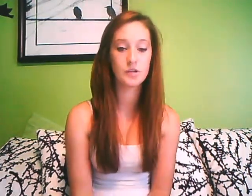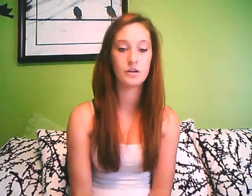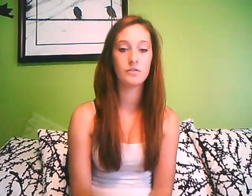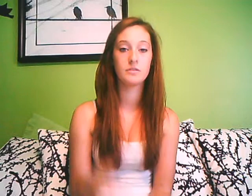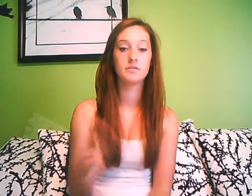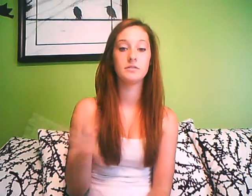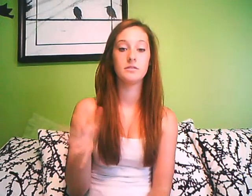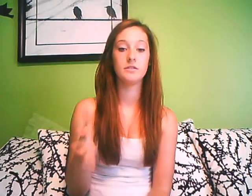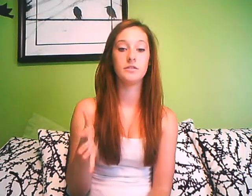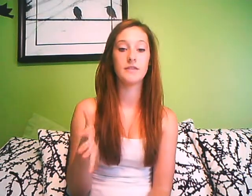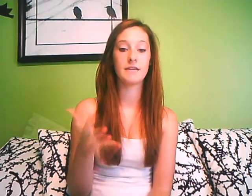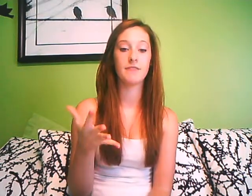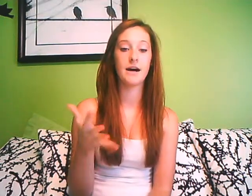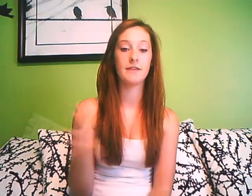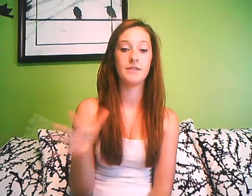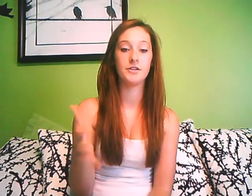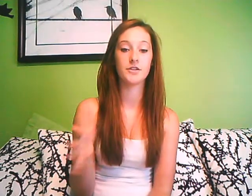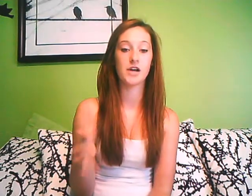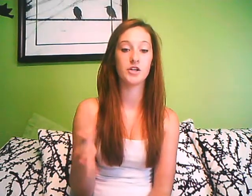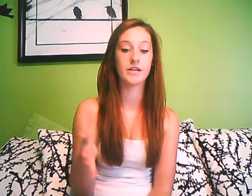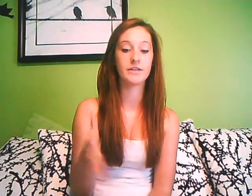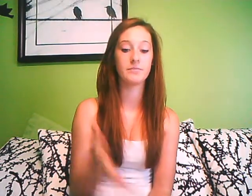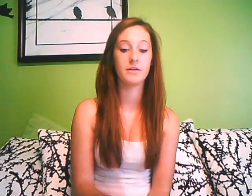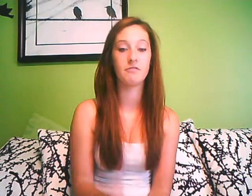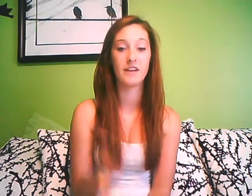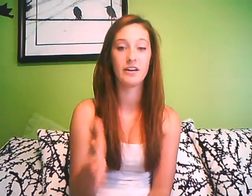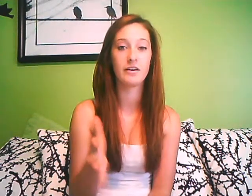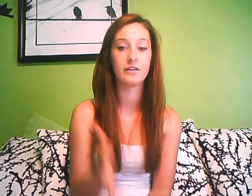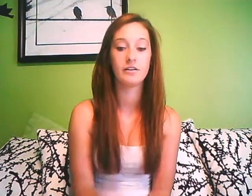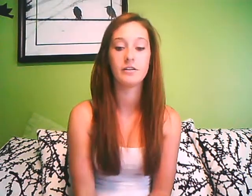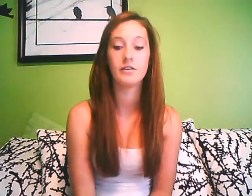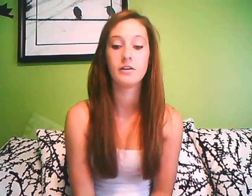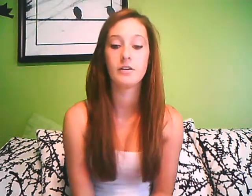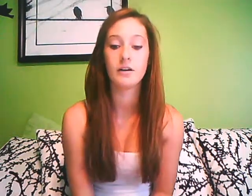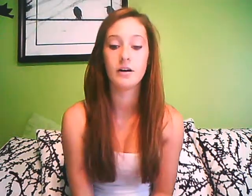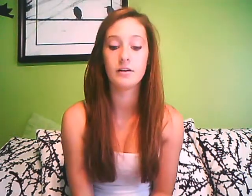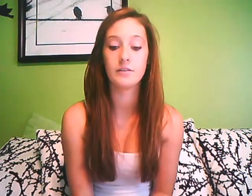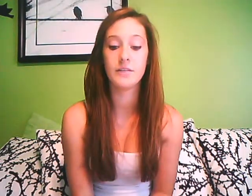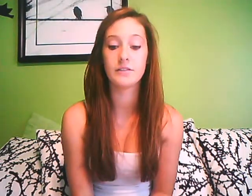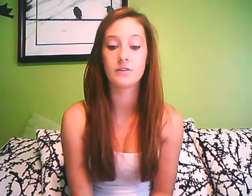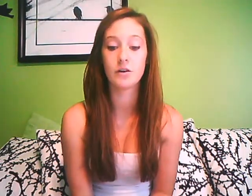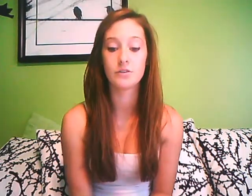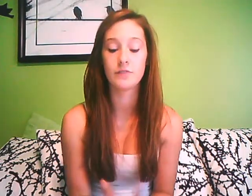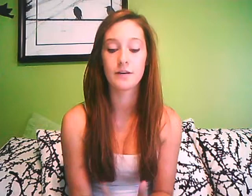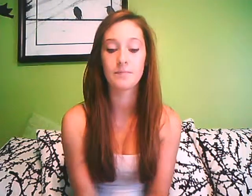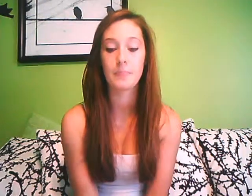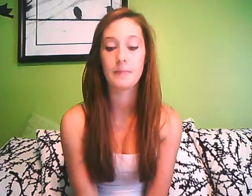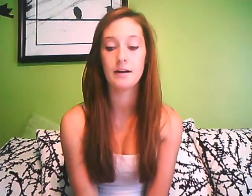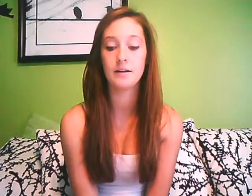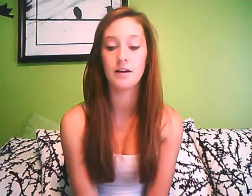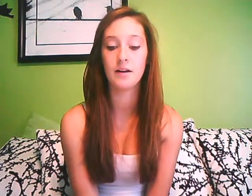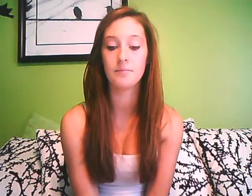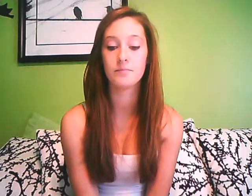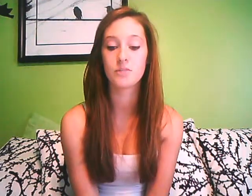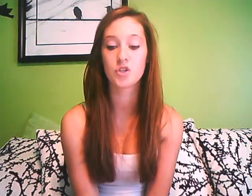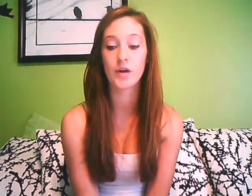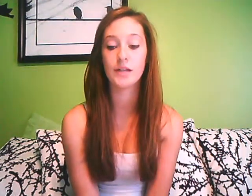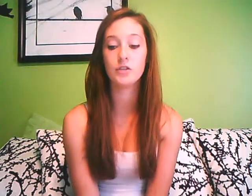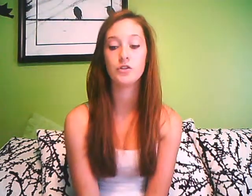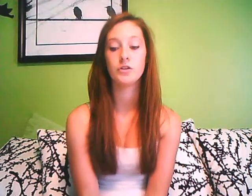So, you take a 5 and you just kind of shake it. Fair means also fair. Strange, you